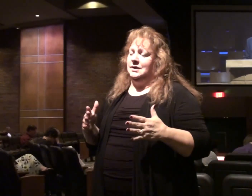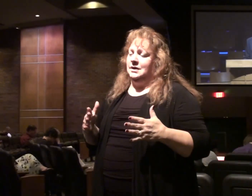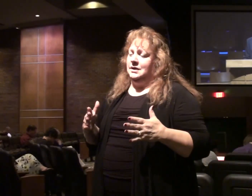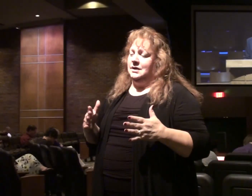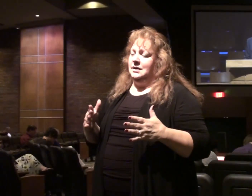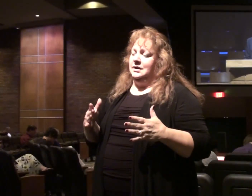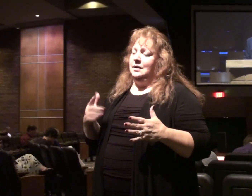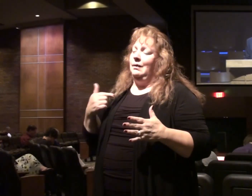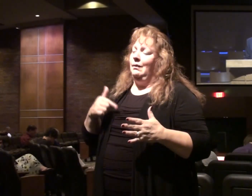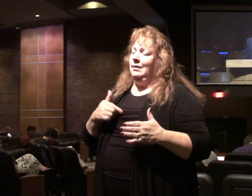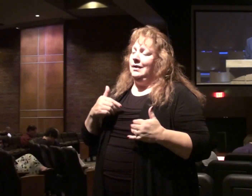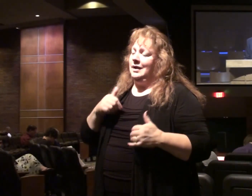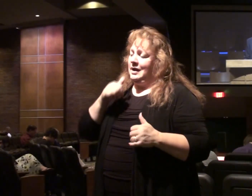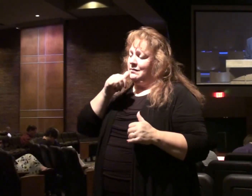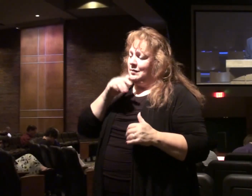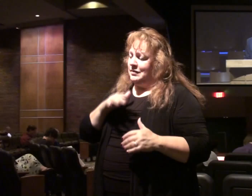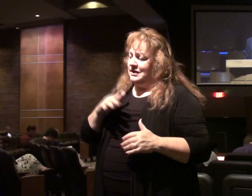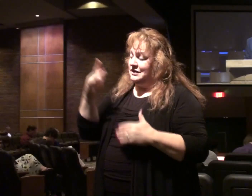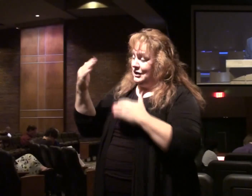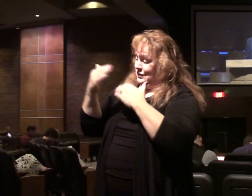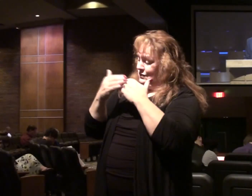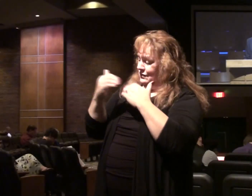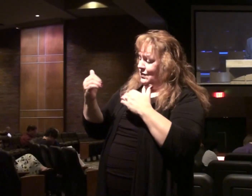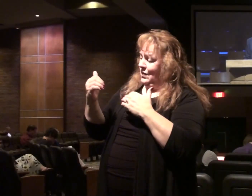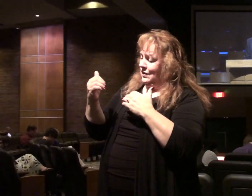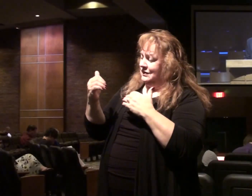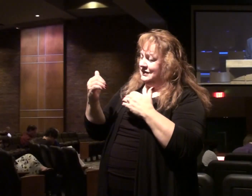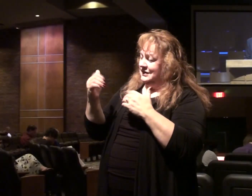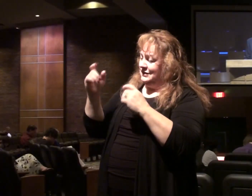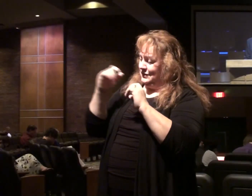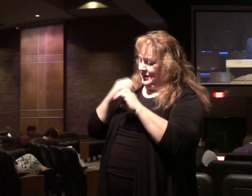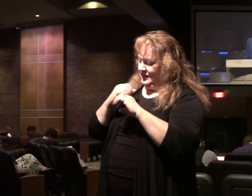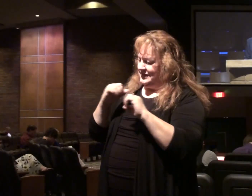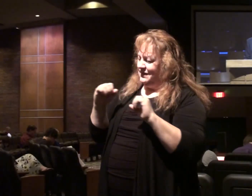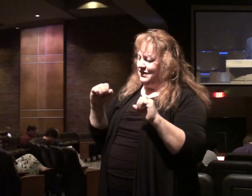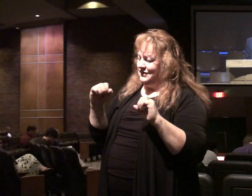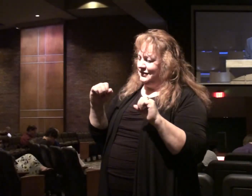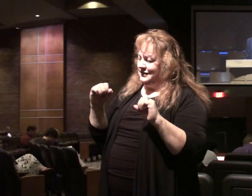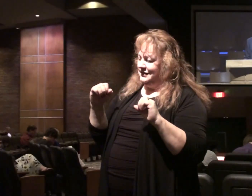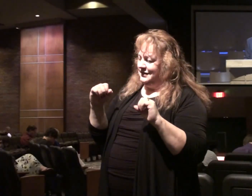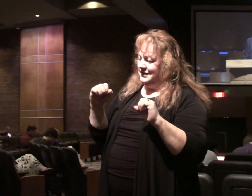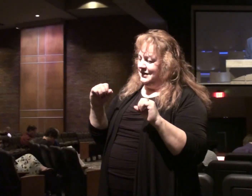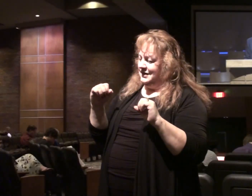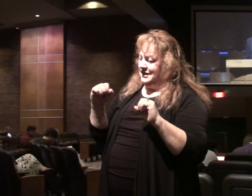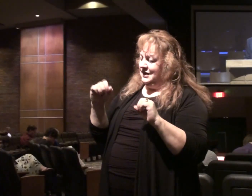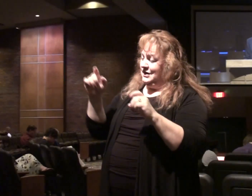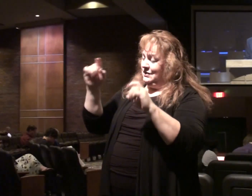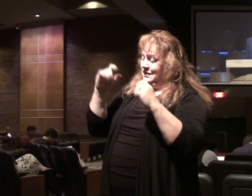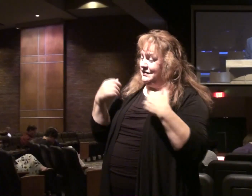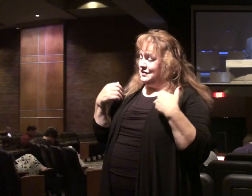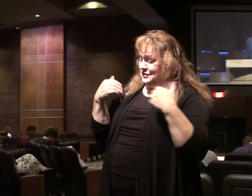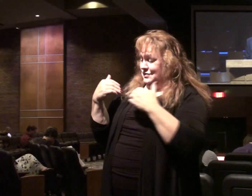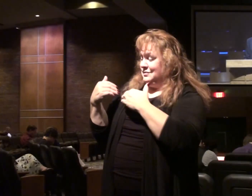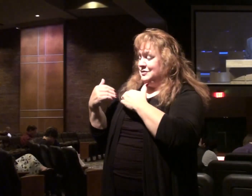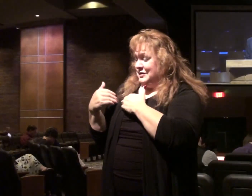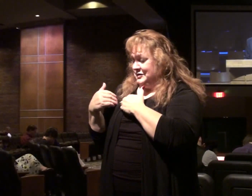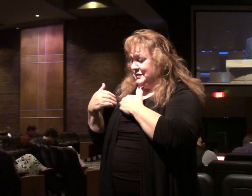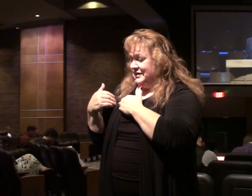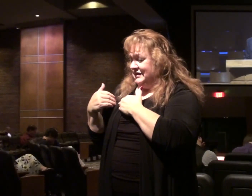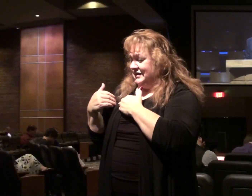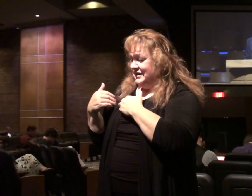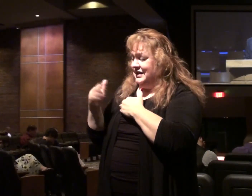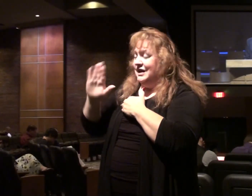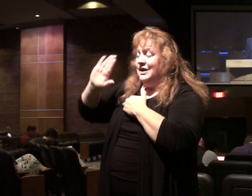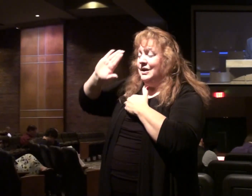Lord, how blessed we are to have been called to salvation in Christ, entrusted with that which